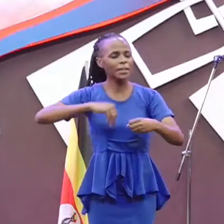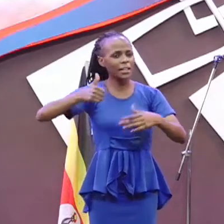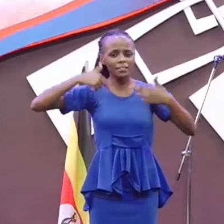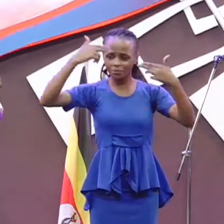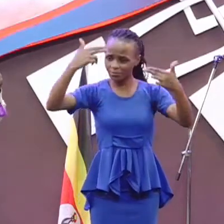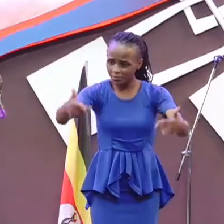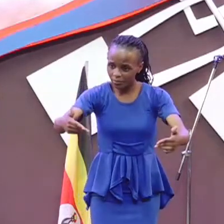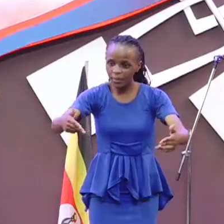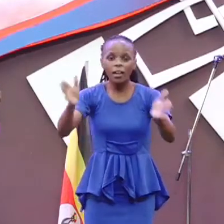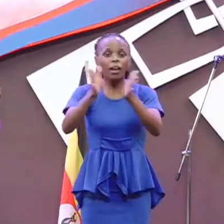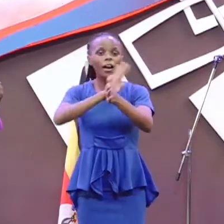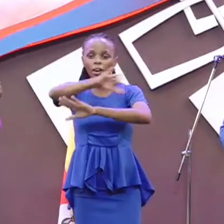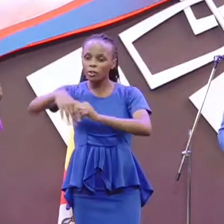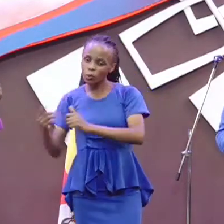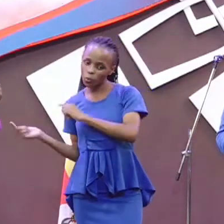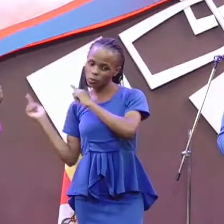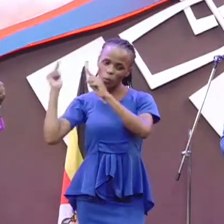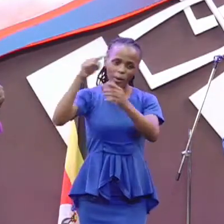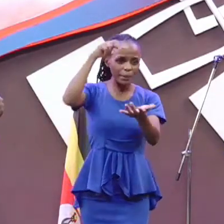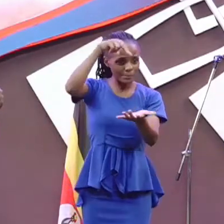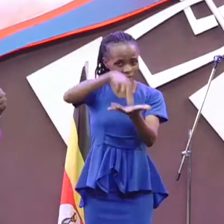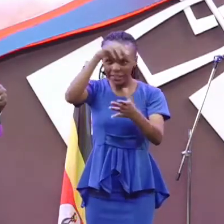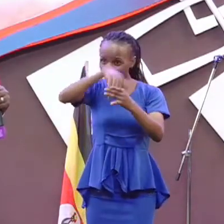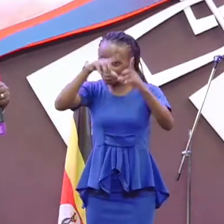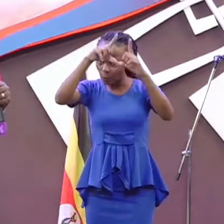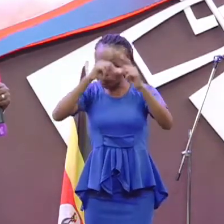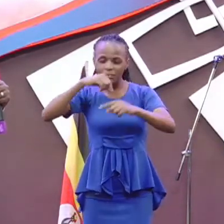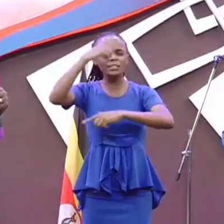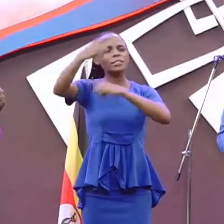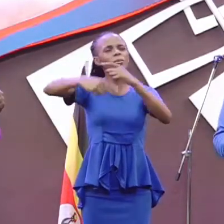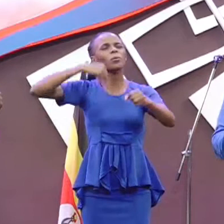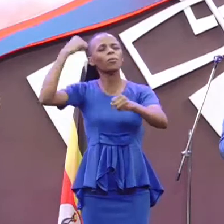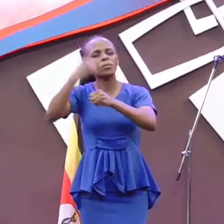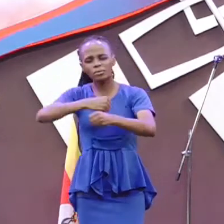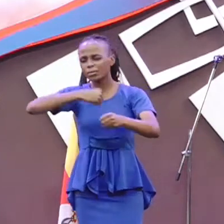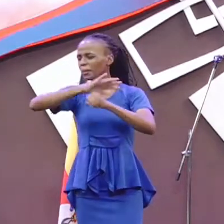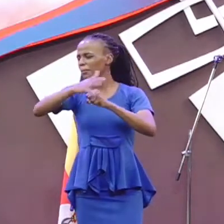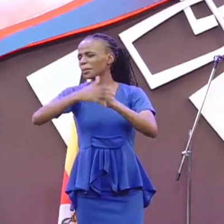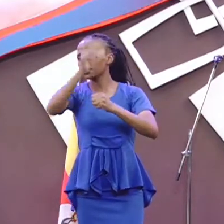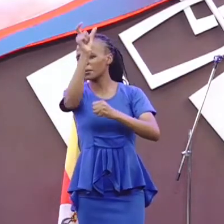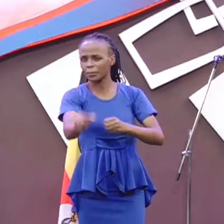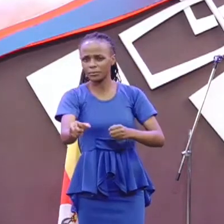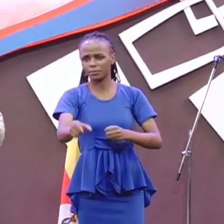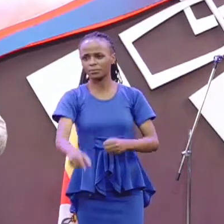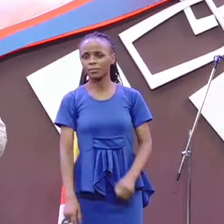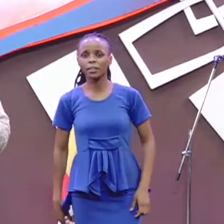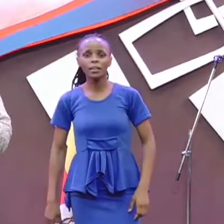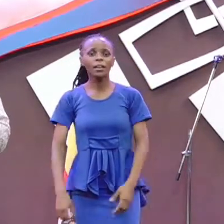generation and make another generation. That whoever comes in that sense, they will work for him.